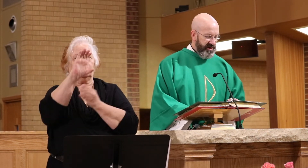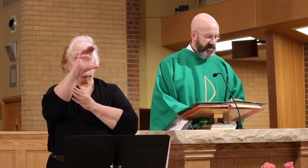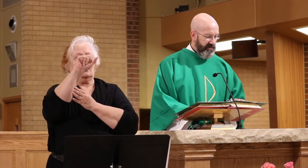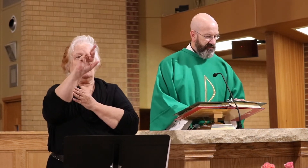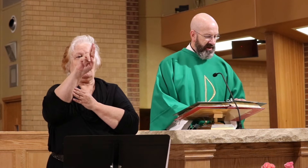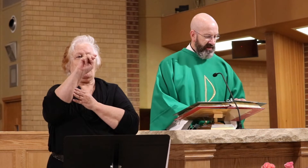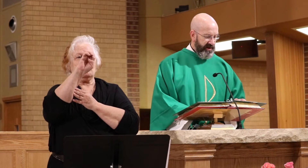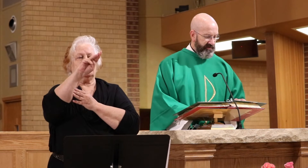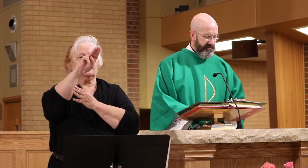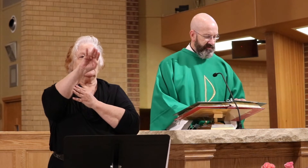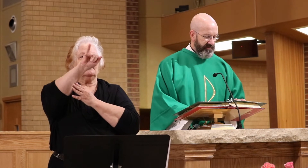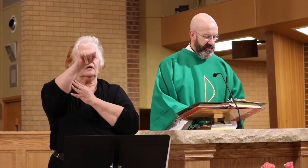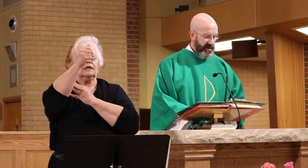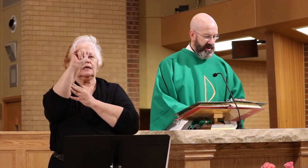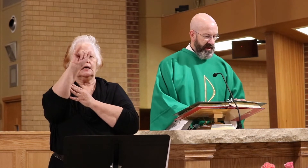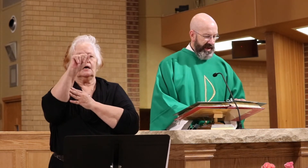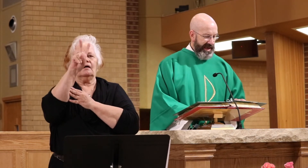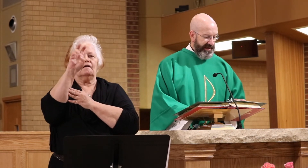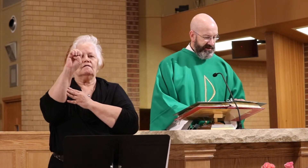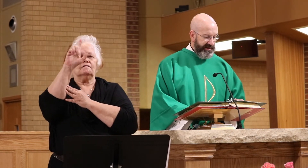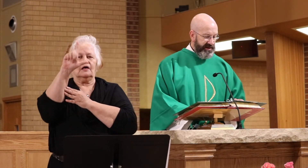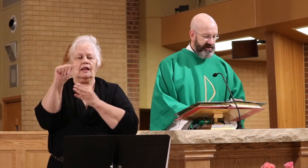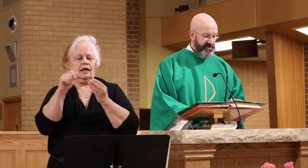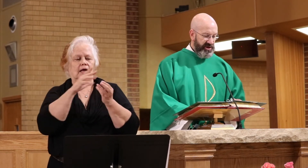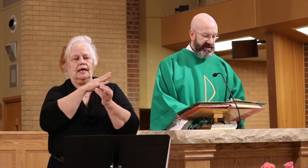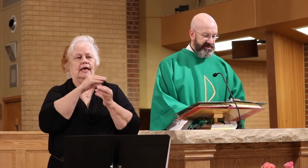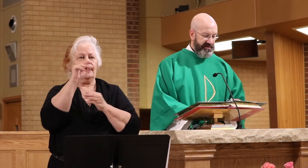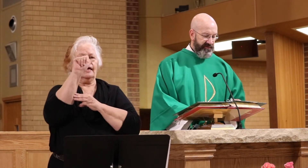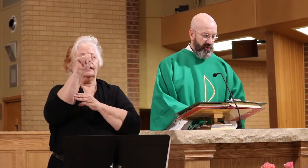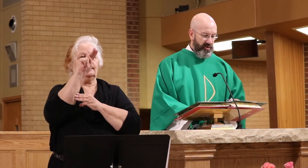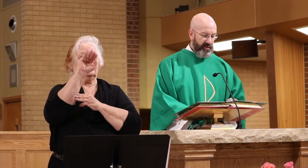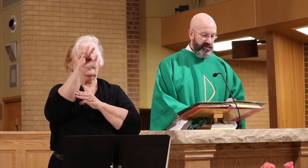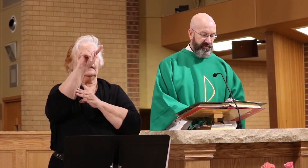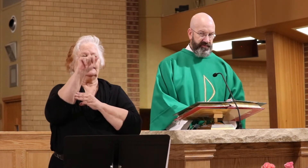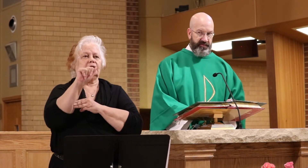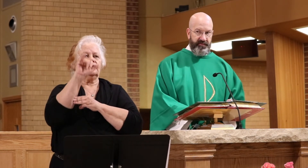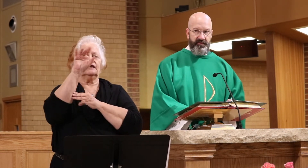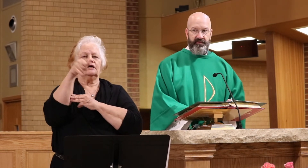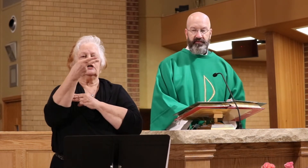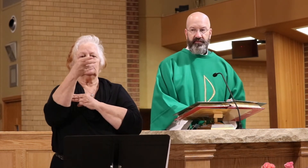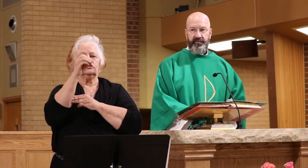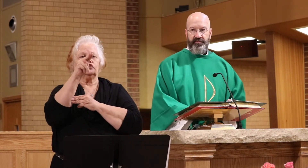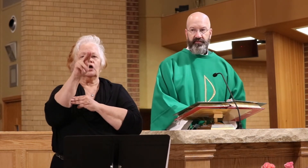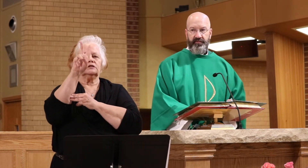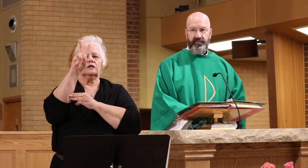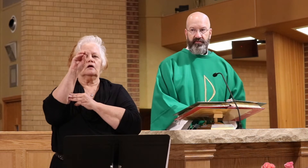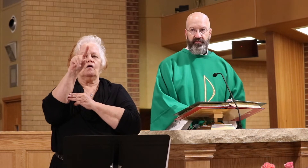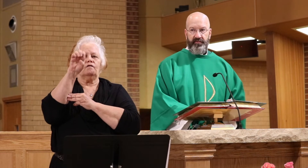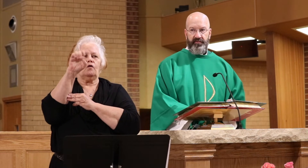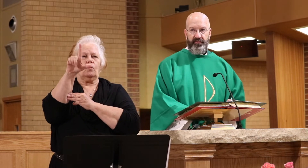Carmen Magia Bella, and Anita Johnson Vogel.